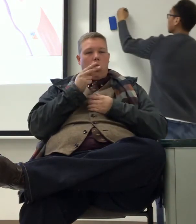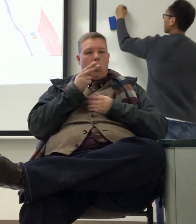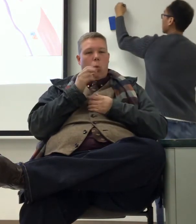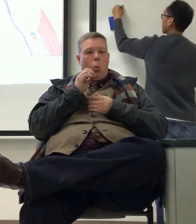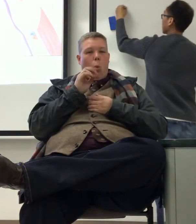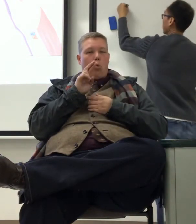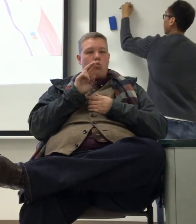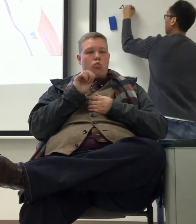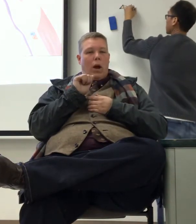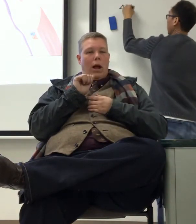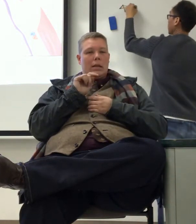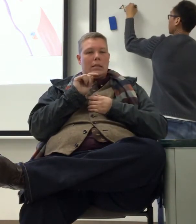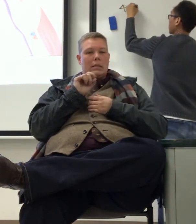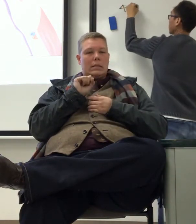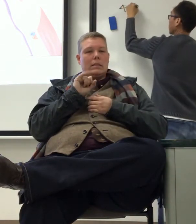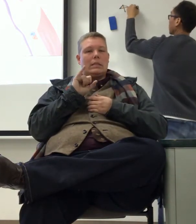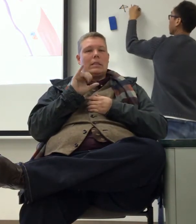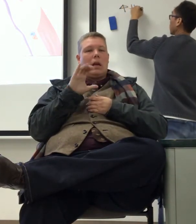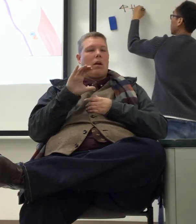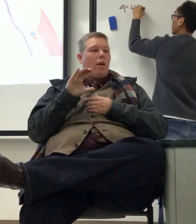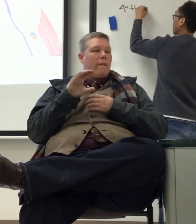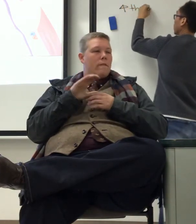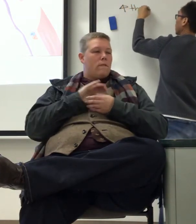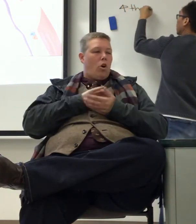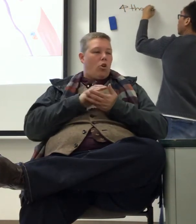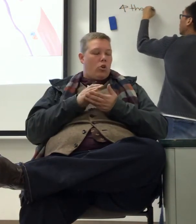Increase thoracic volume.